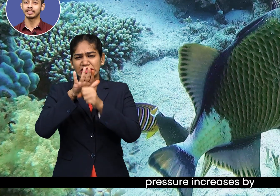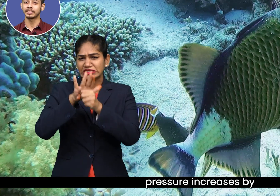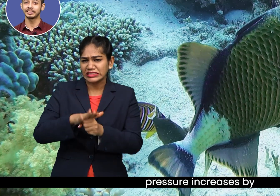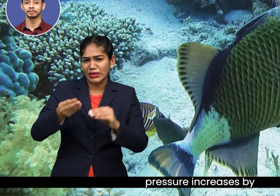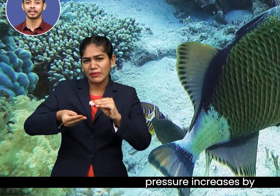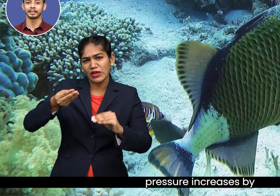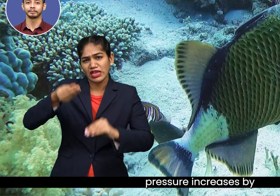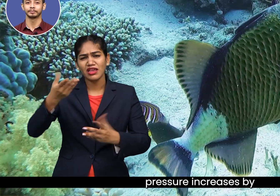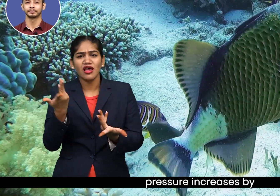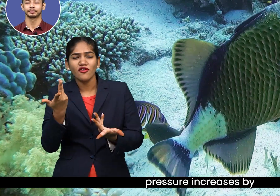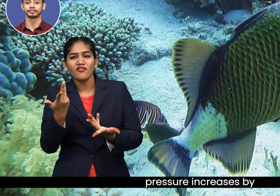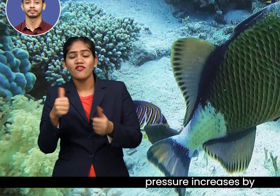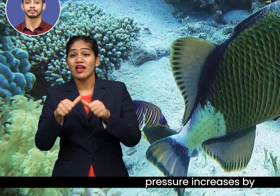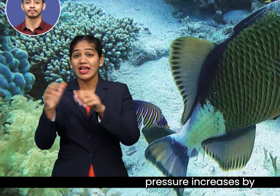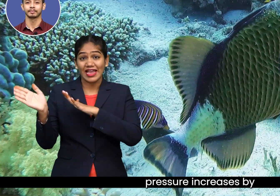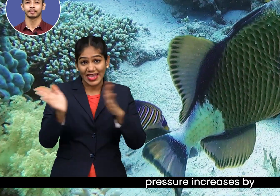pressure increases by